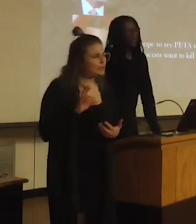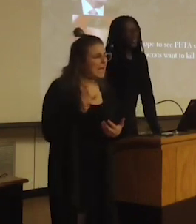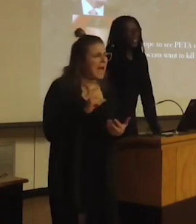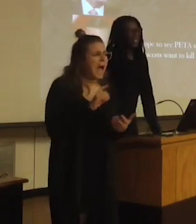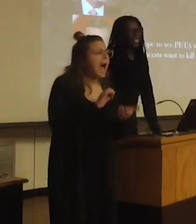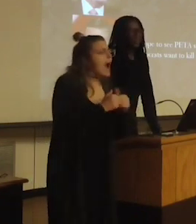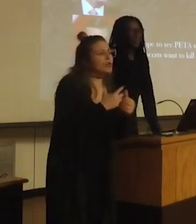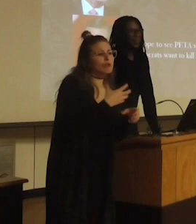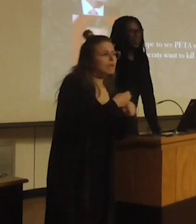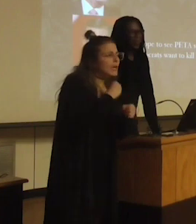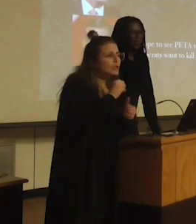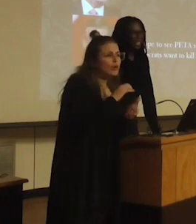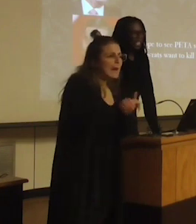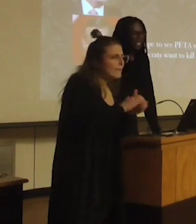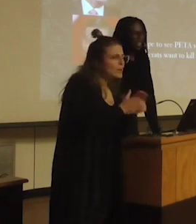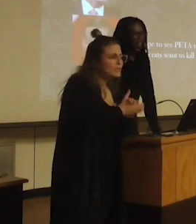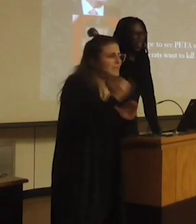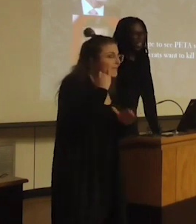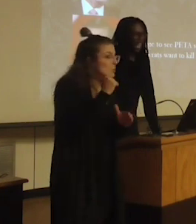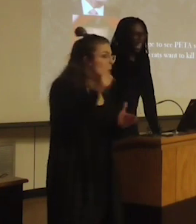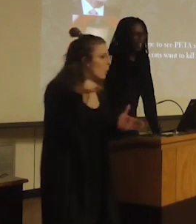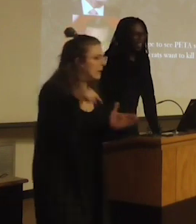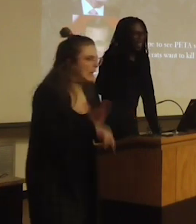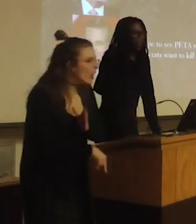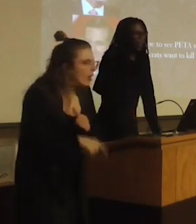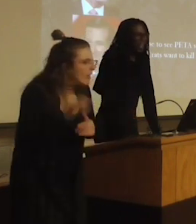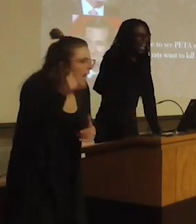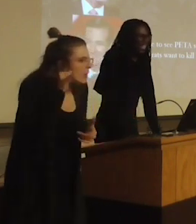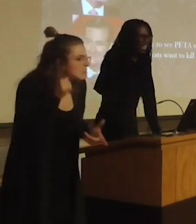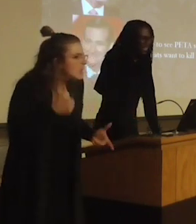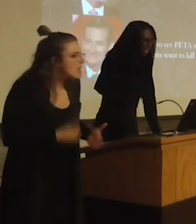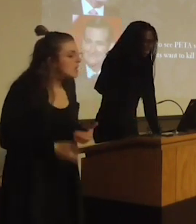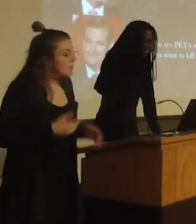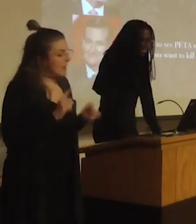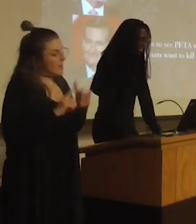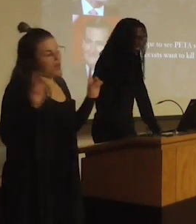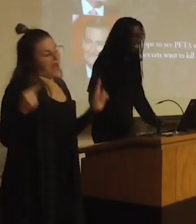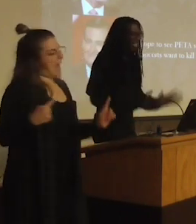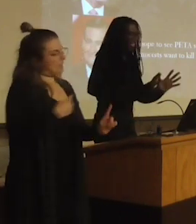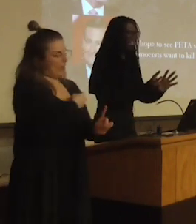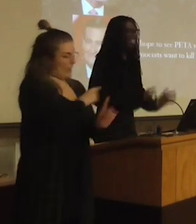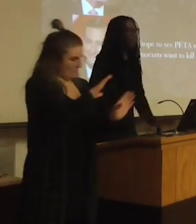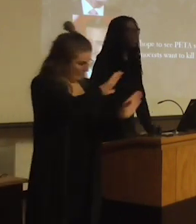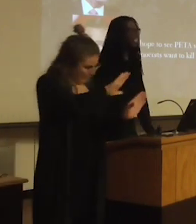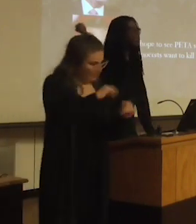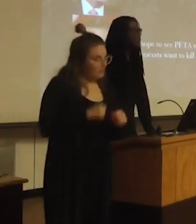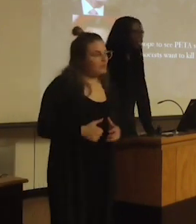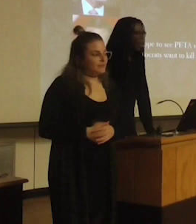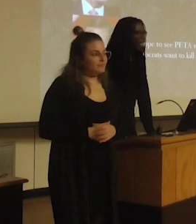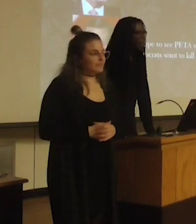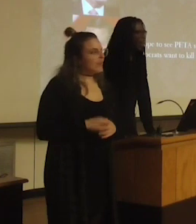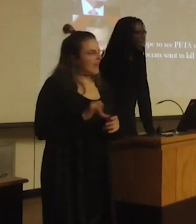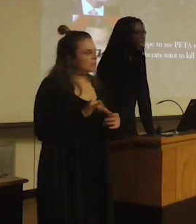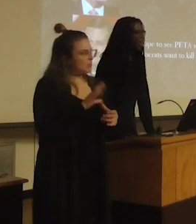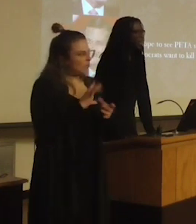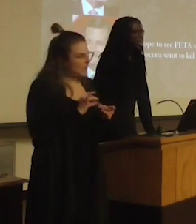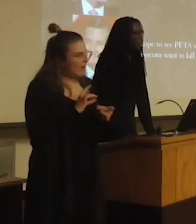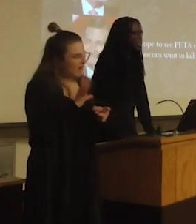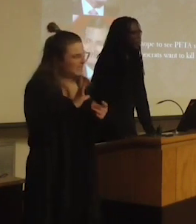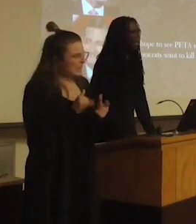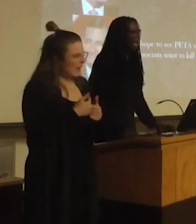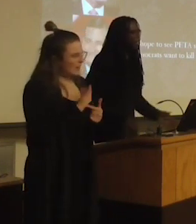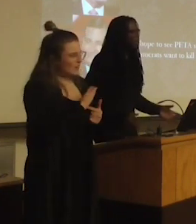your hamburgers if you don't kill all the cows? But I digress. This is what we're talking about